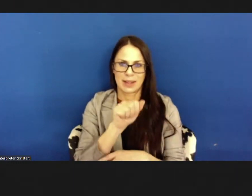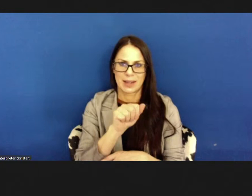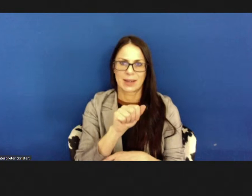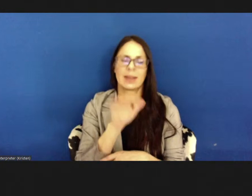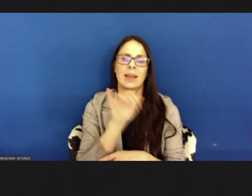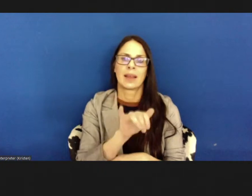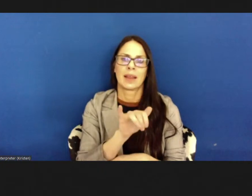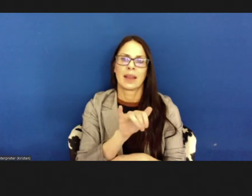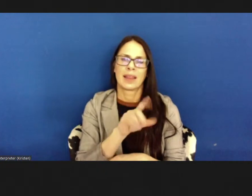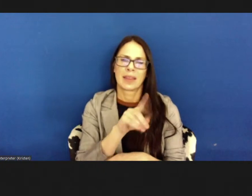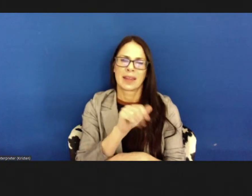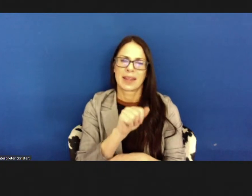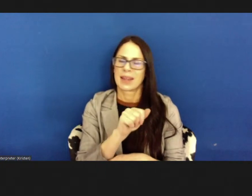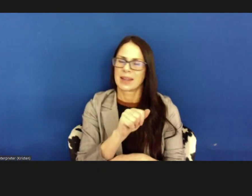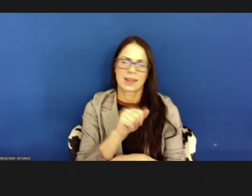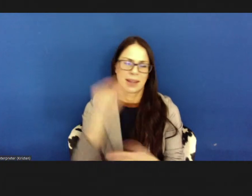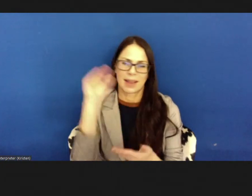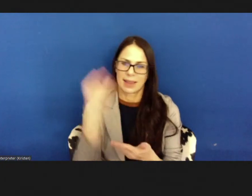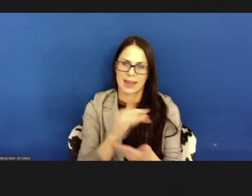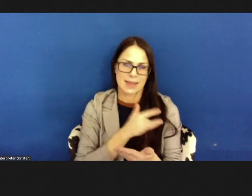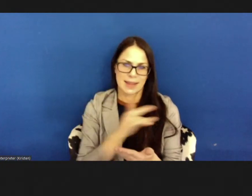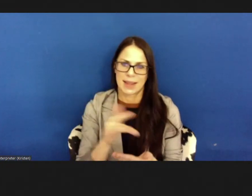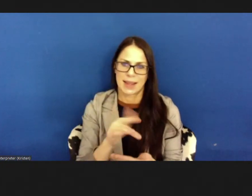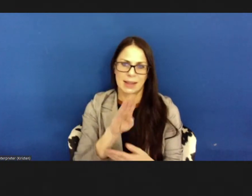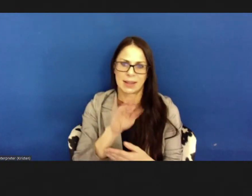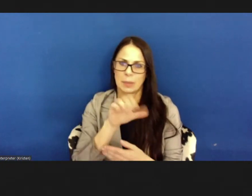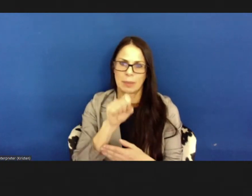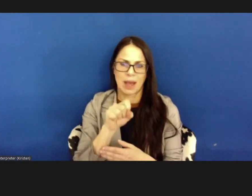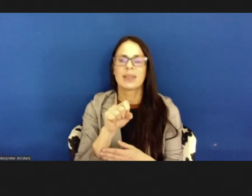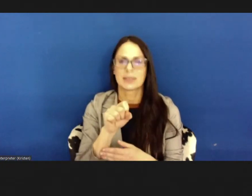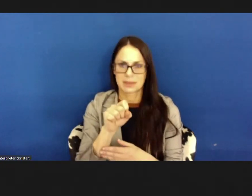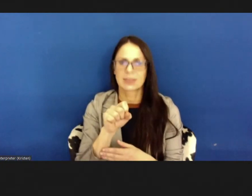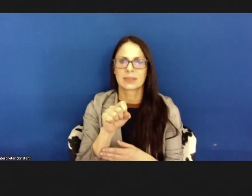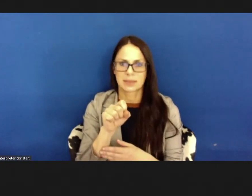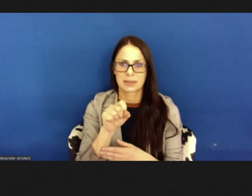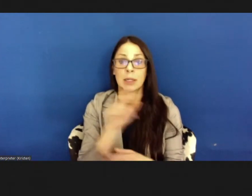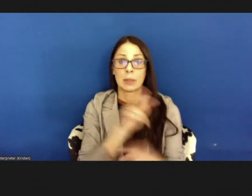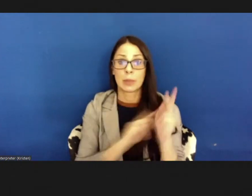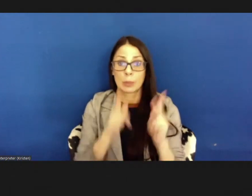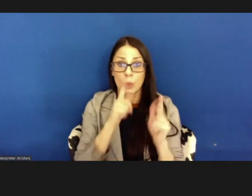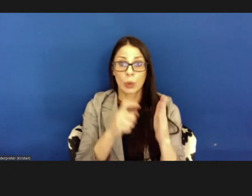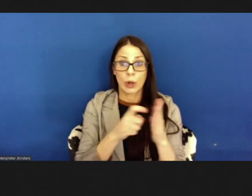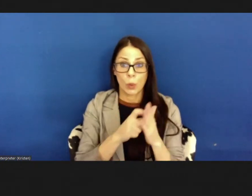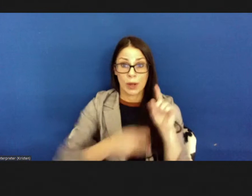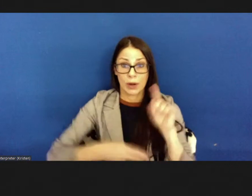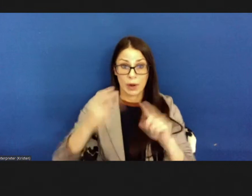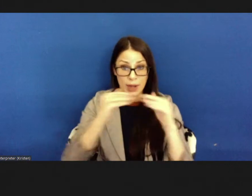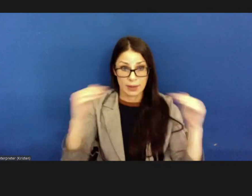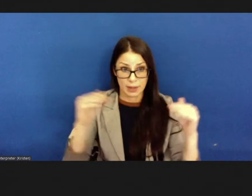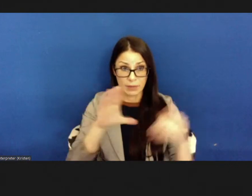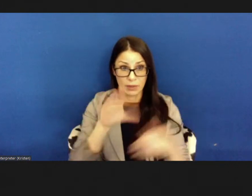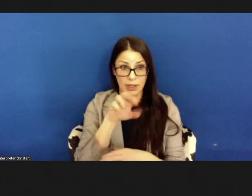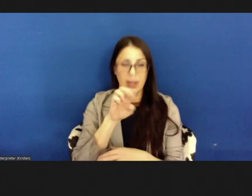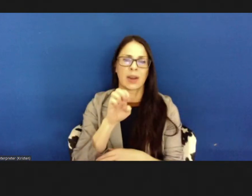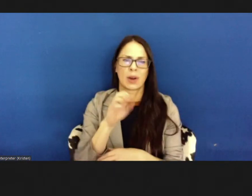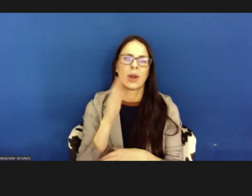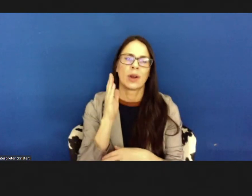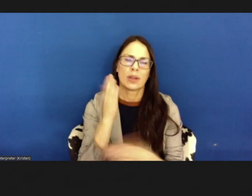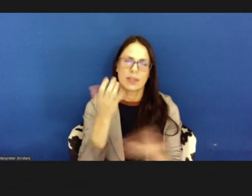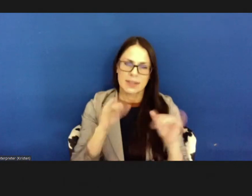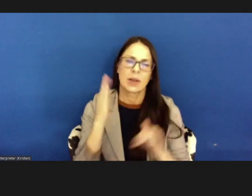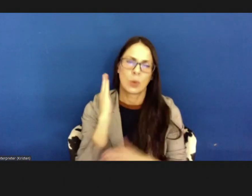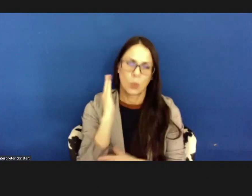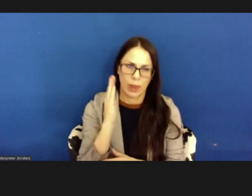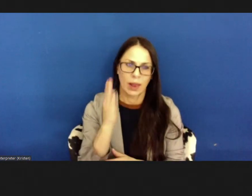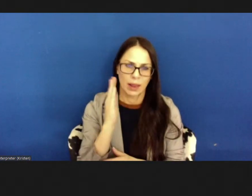less likely to be biased. Individuals that require higher level of care will still seek that care and be hospitalized. So I don't think there's